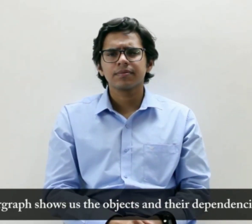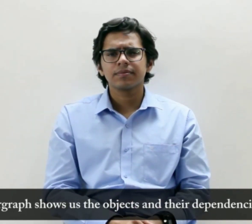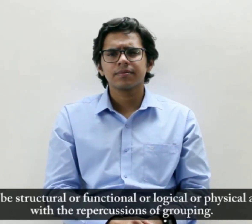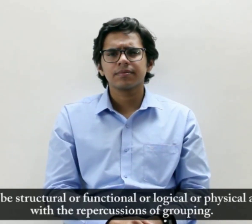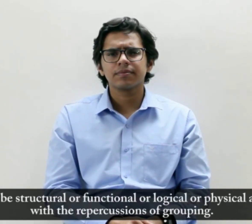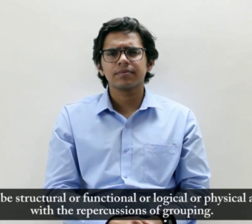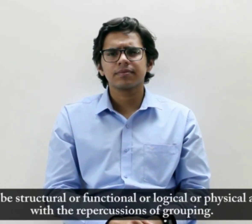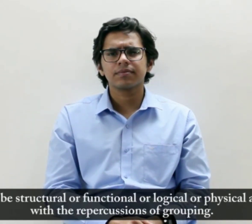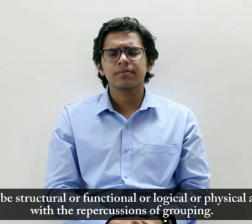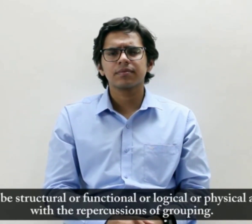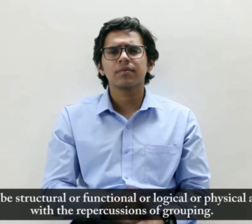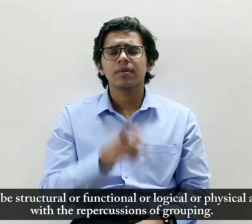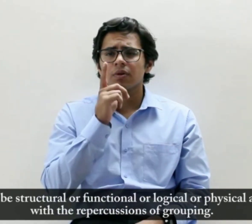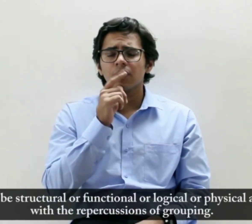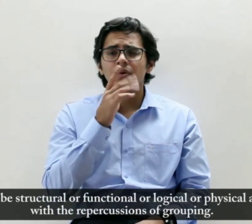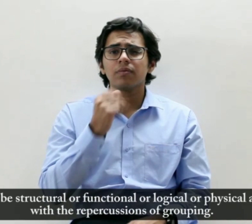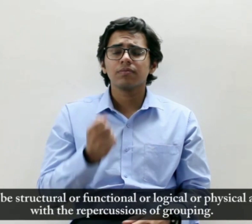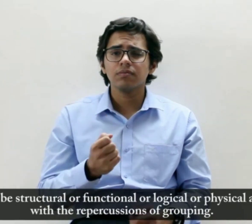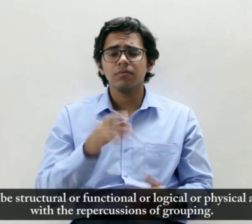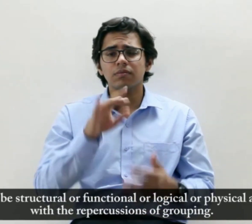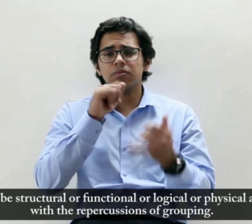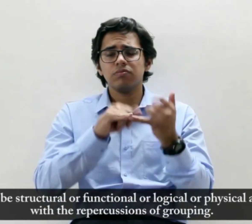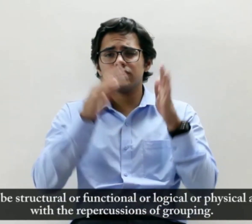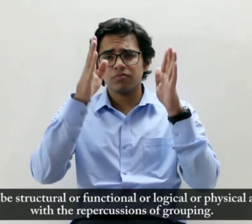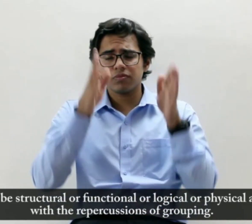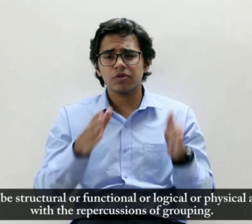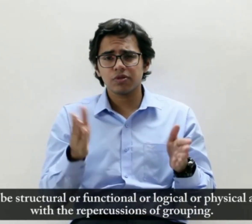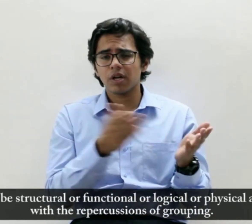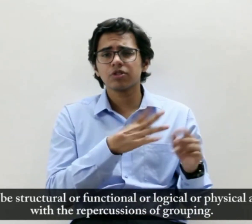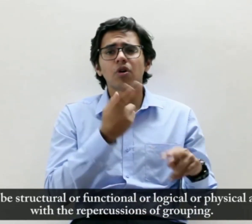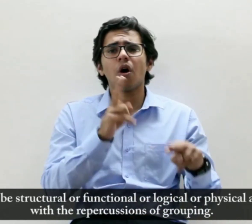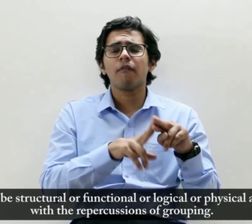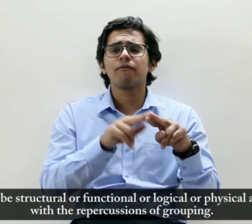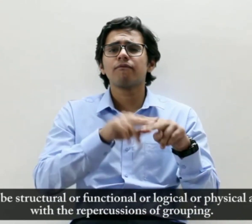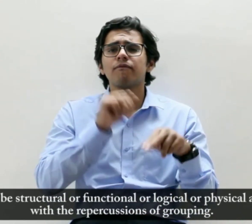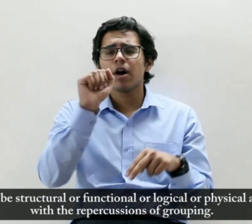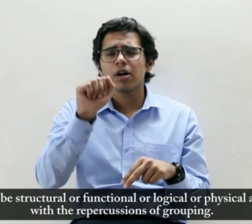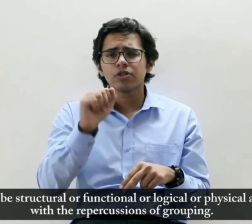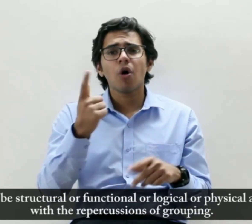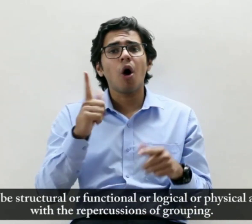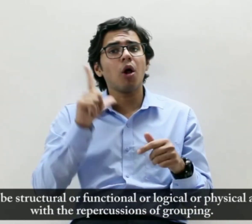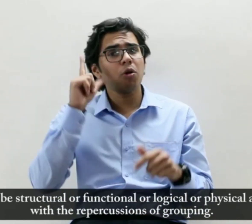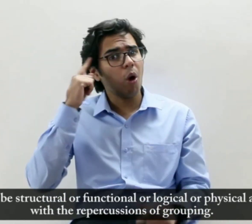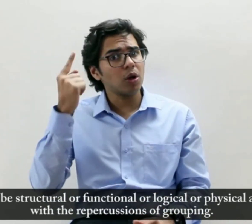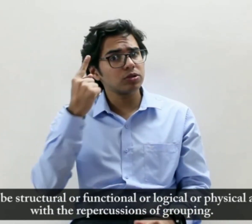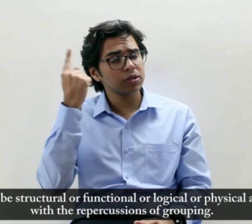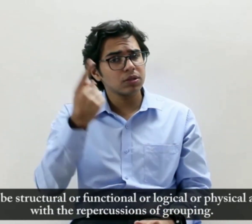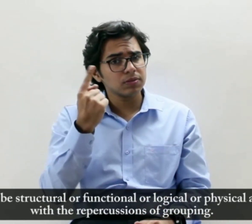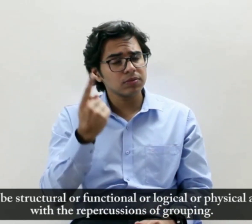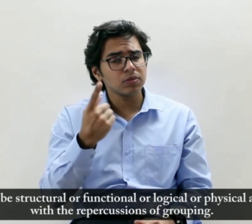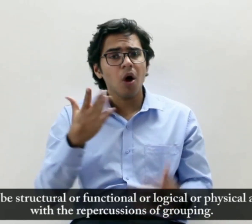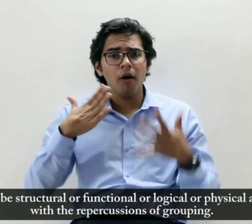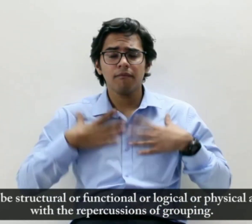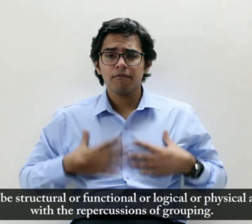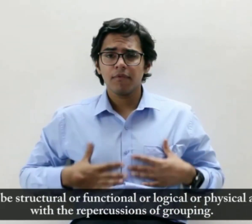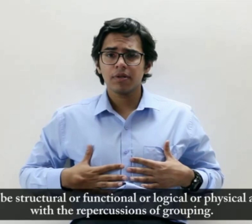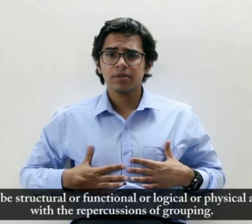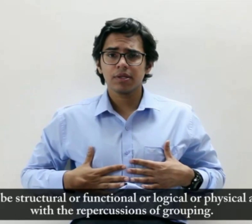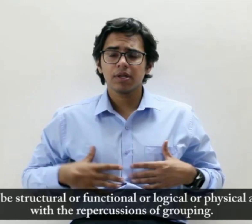which might be structural or functional or logical or physical